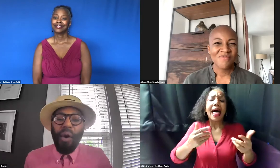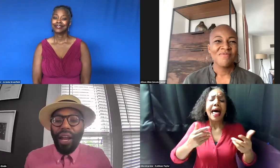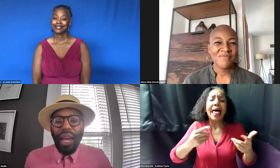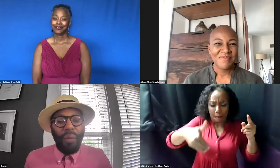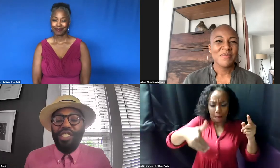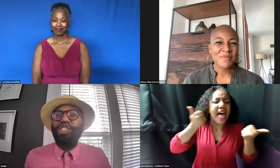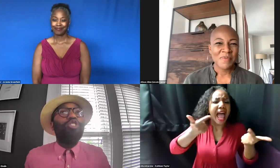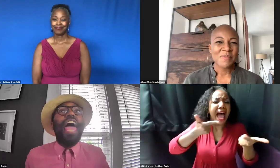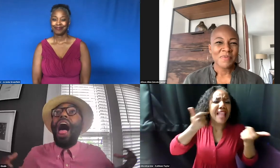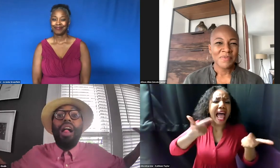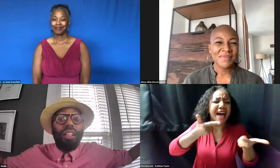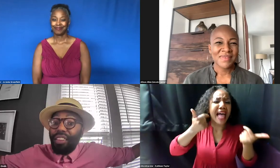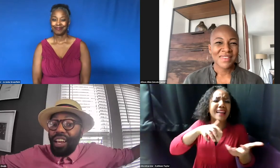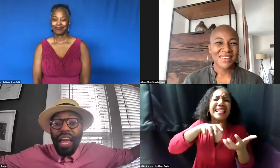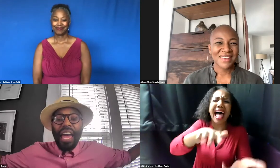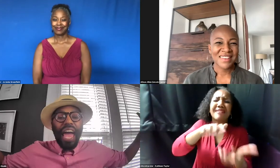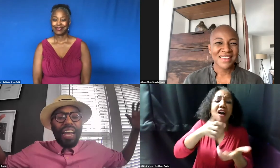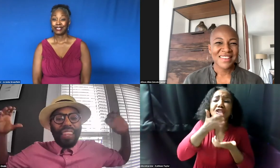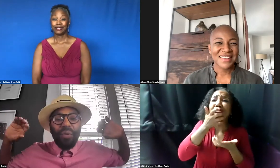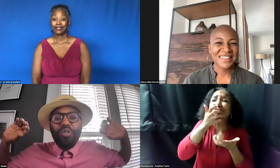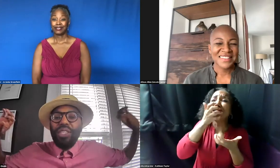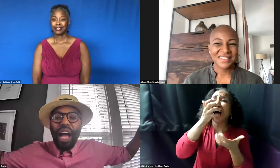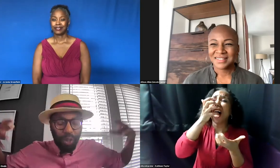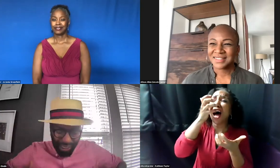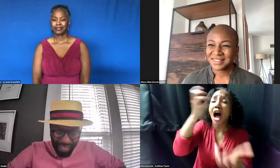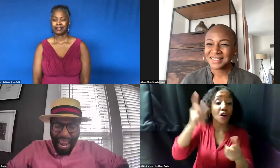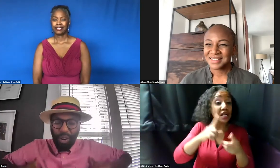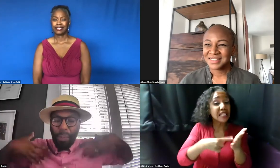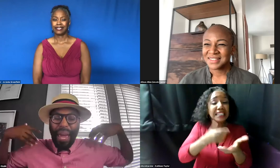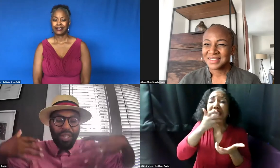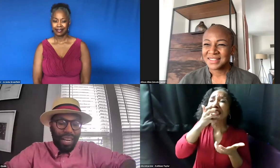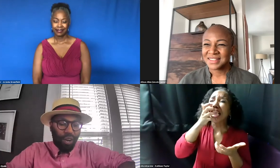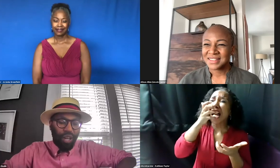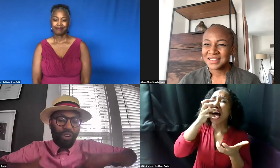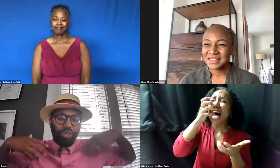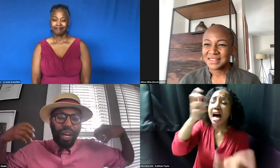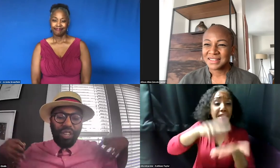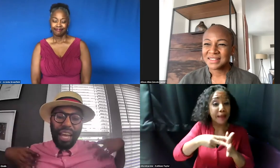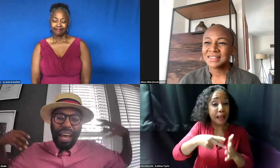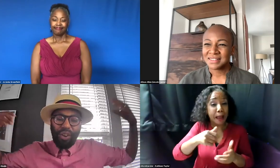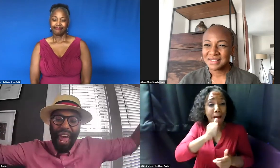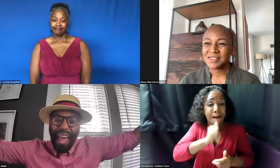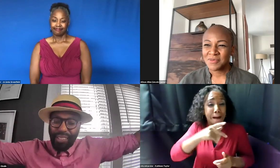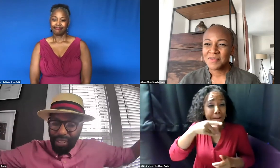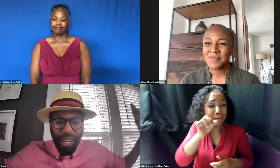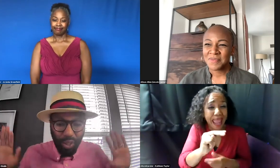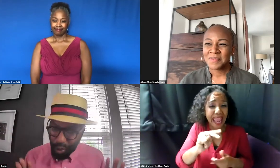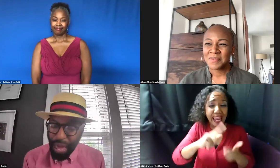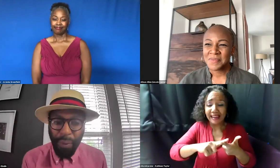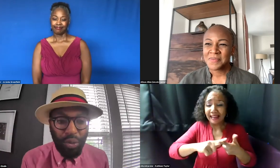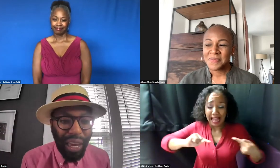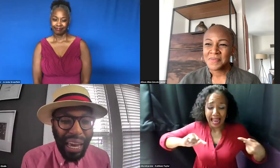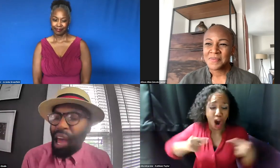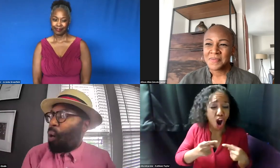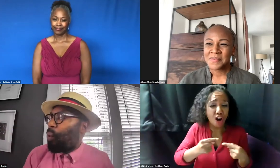Every morning, we just yell. And I think when you yell, you just let out all the pain, you let out all the frustration, you let out all the angst. So do